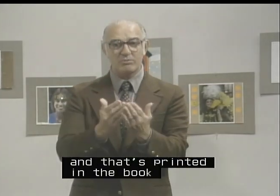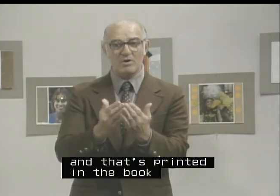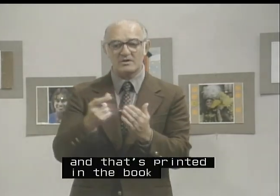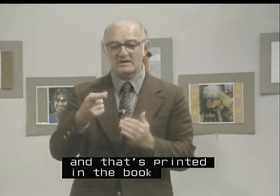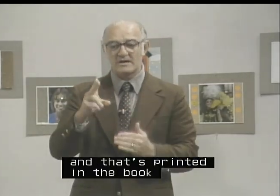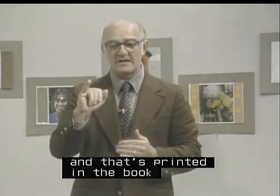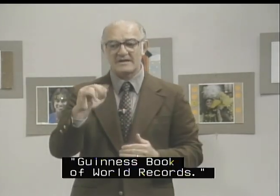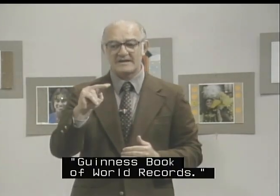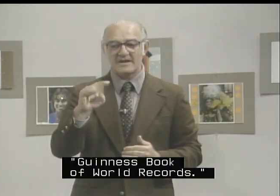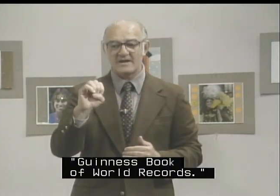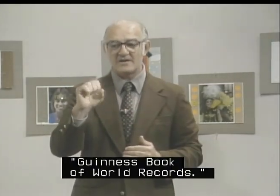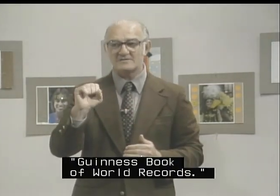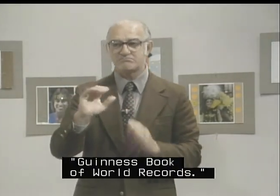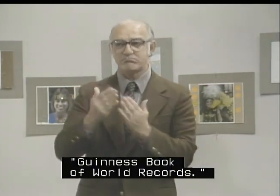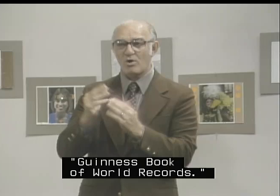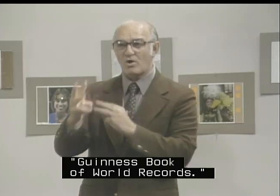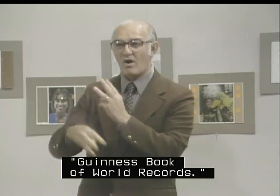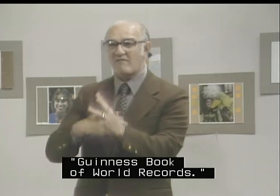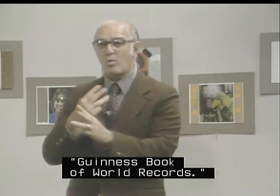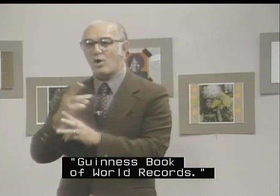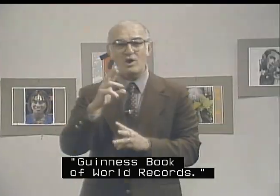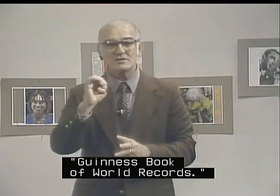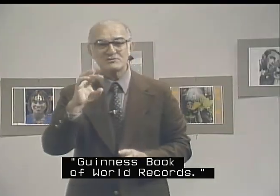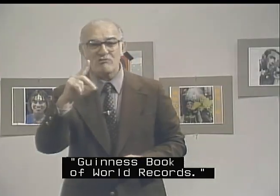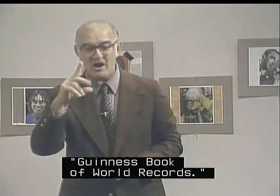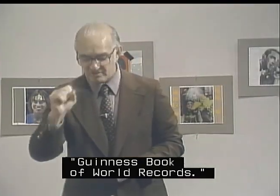book, Guinness Book of World Records.